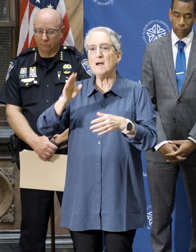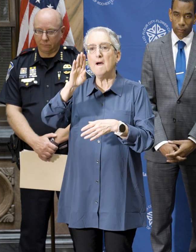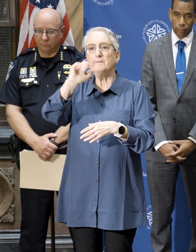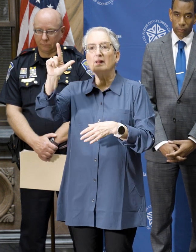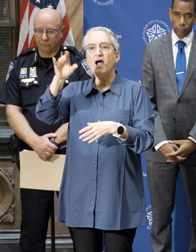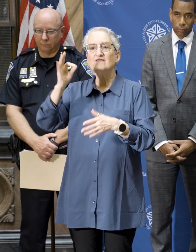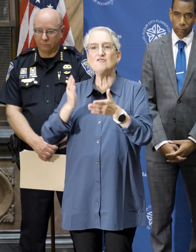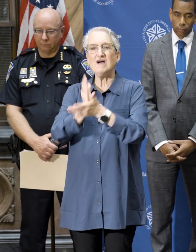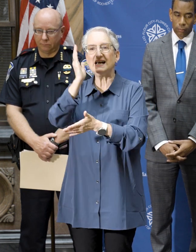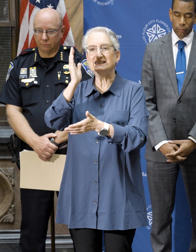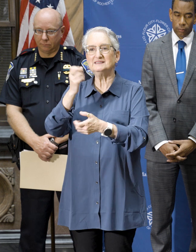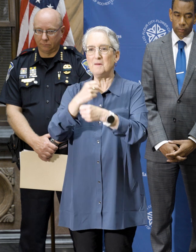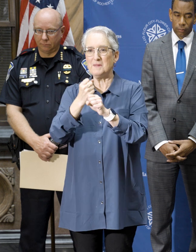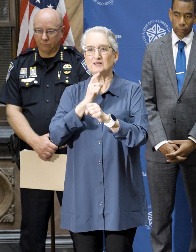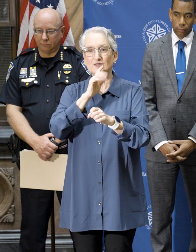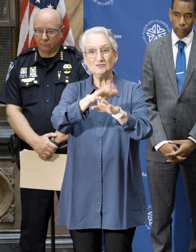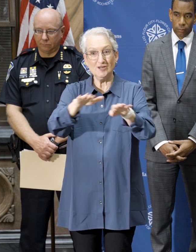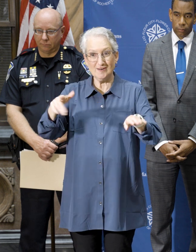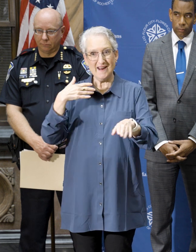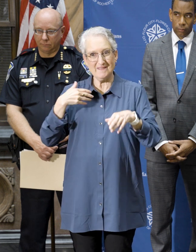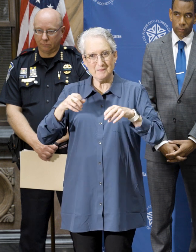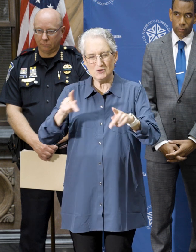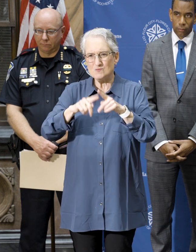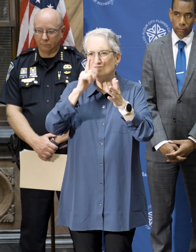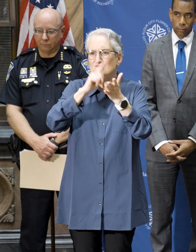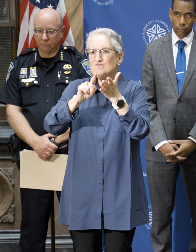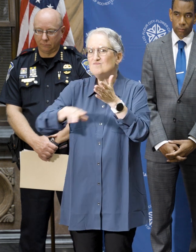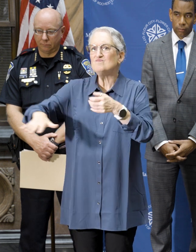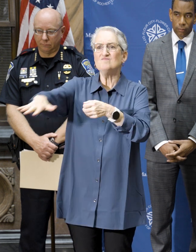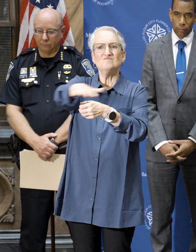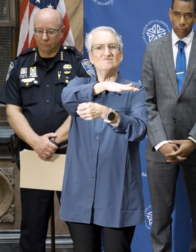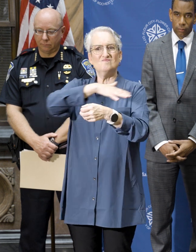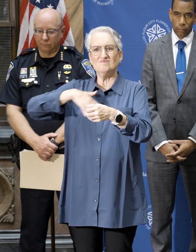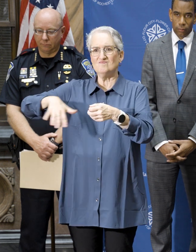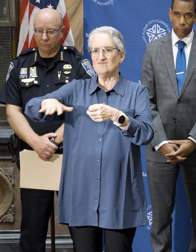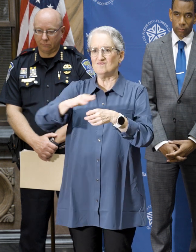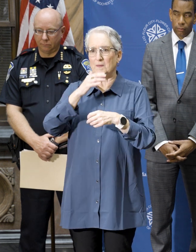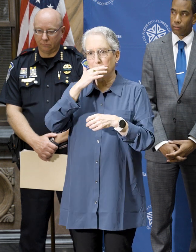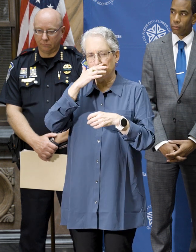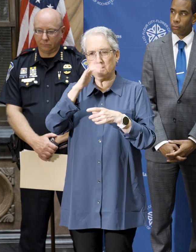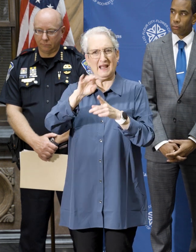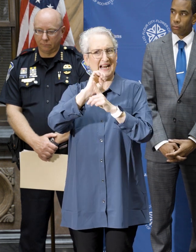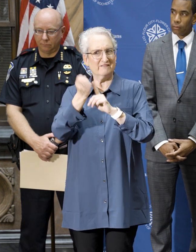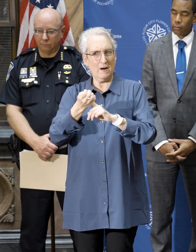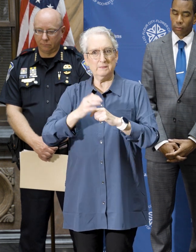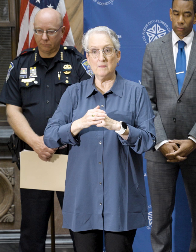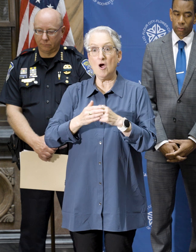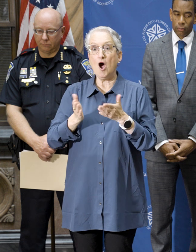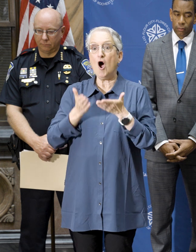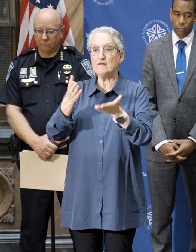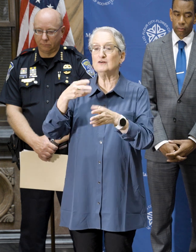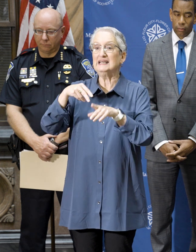natural environment. We offer skateboarding classes because a child with a skateboard can make new friends wherever they go. We